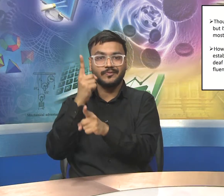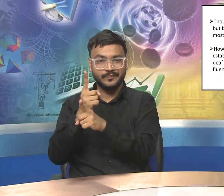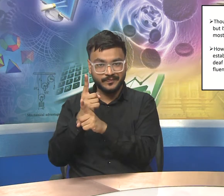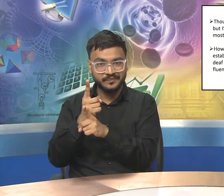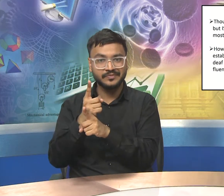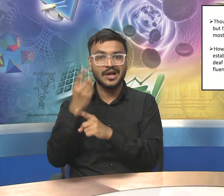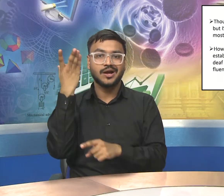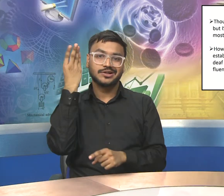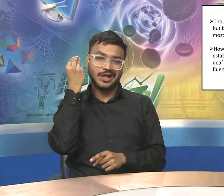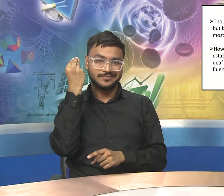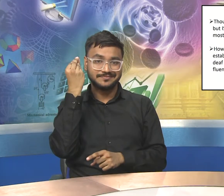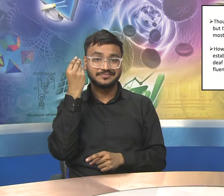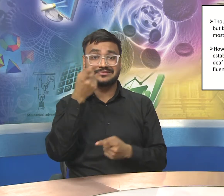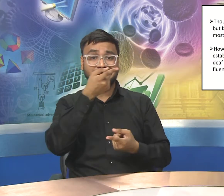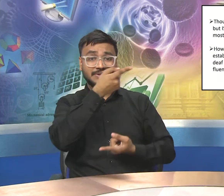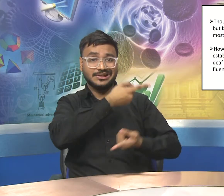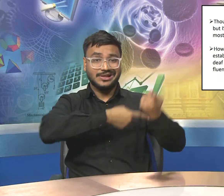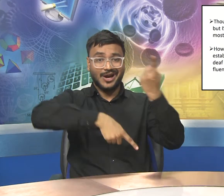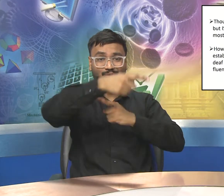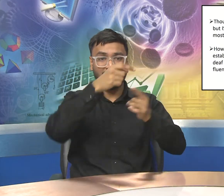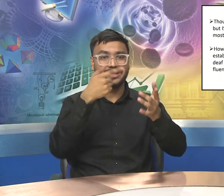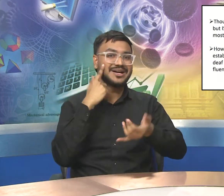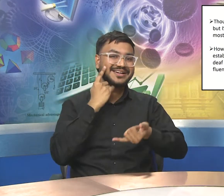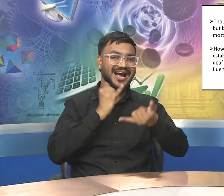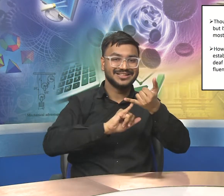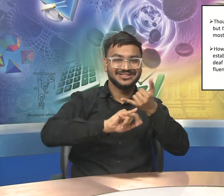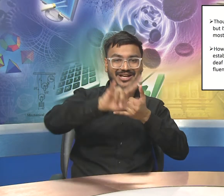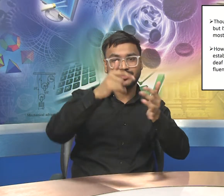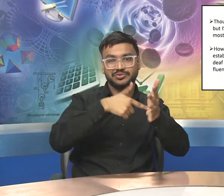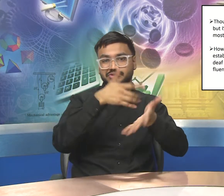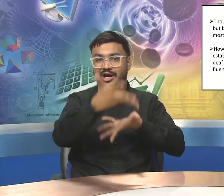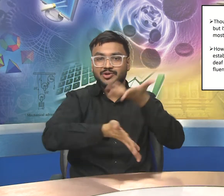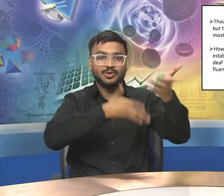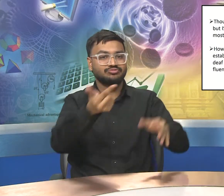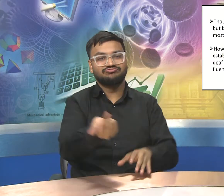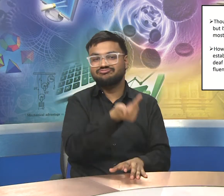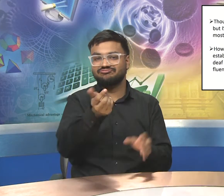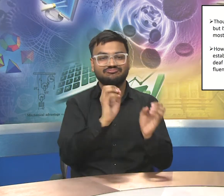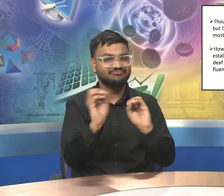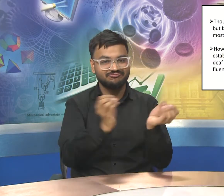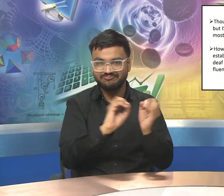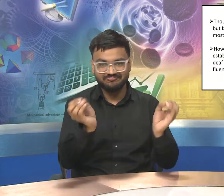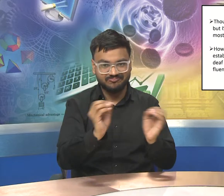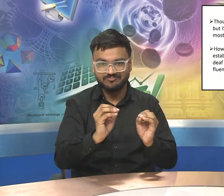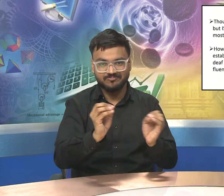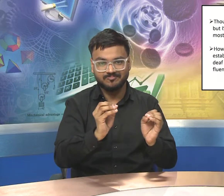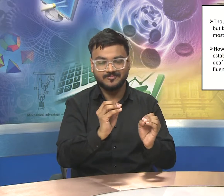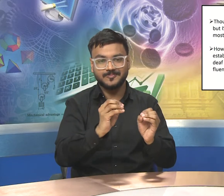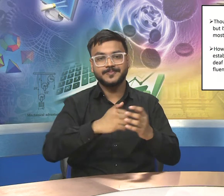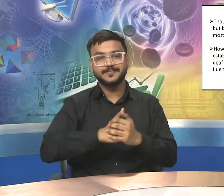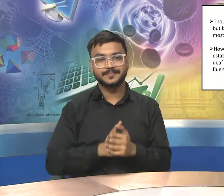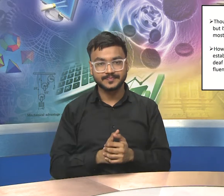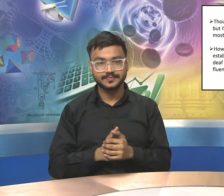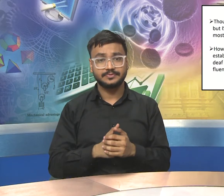still not being used as a medium of instruction in most schools.